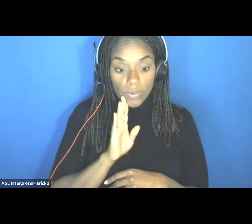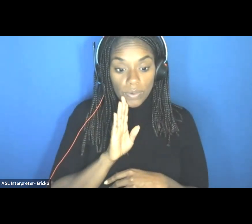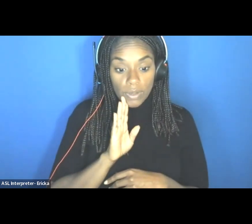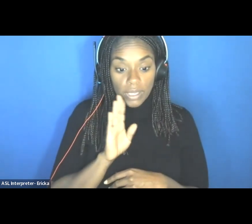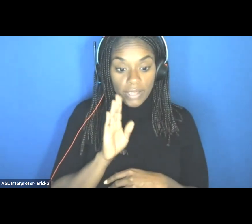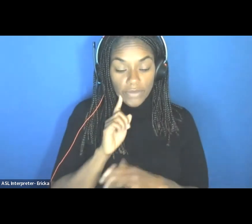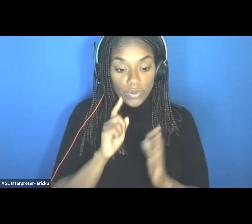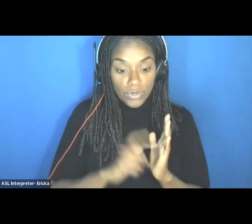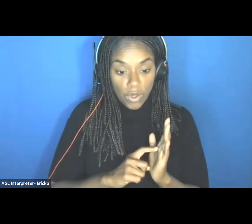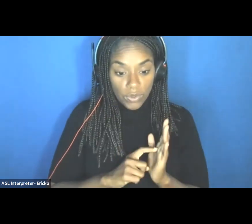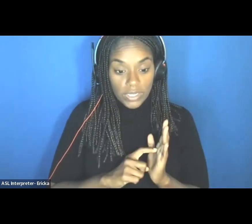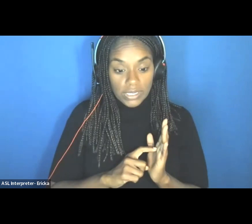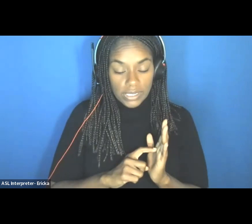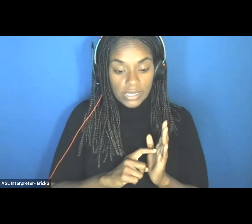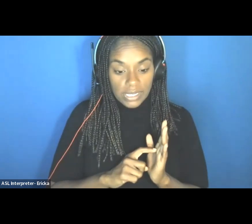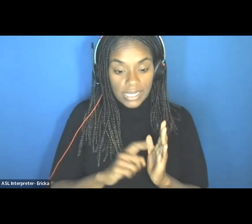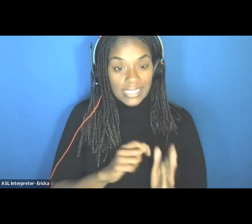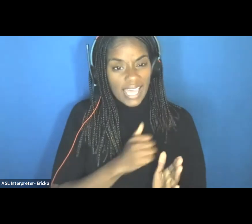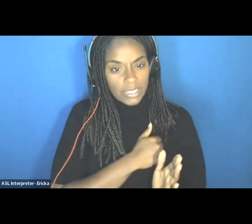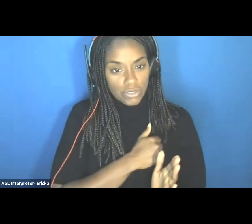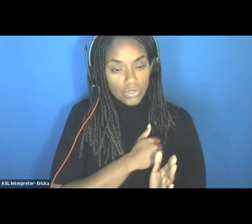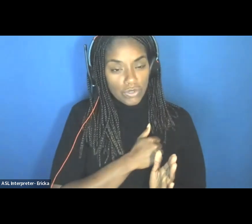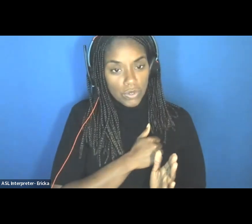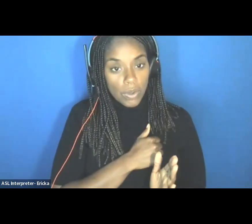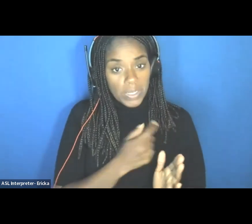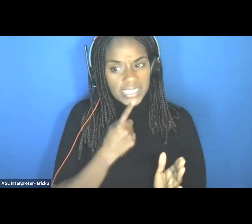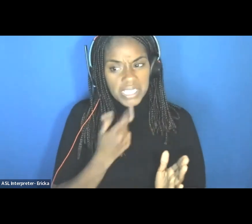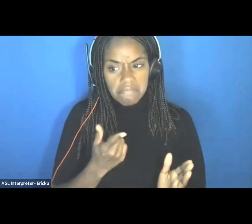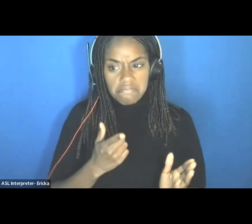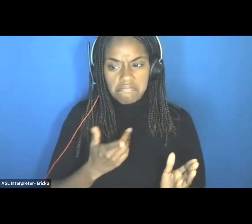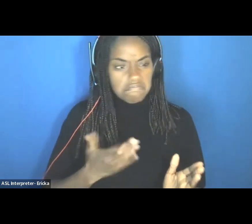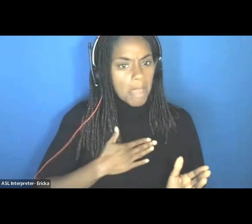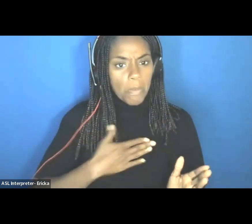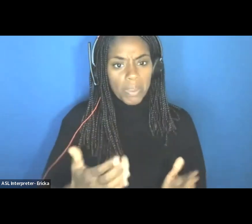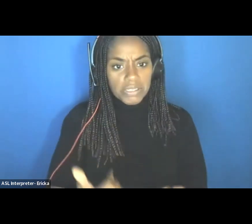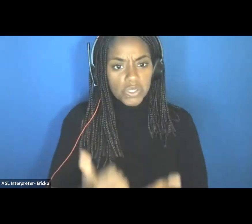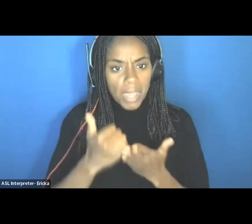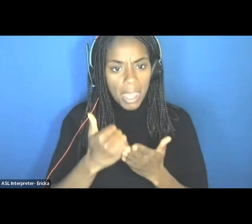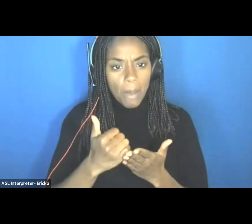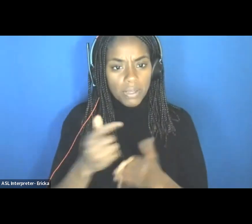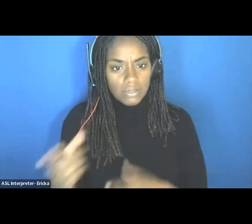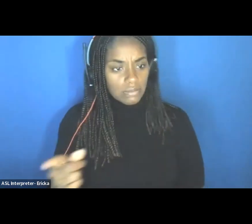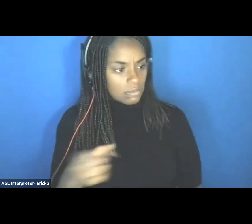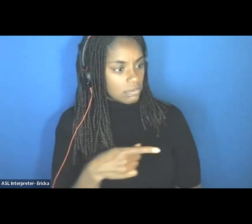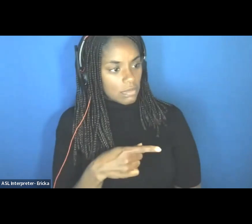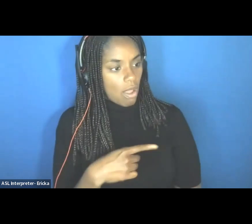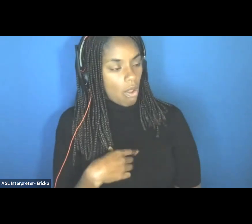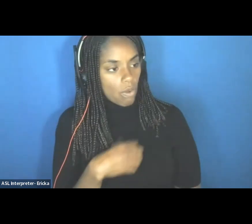had let his guard down a little bit and say, "Hey, look, Al, can I help you?" And then the answer, "But we don't let people in the